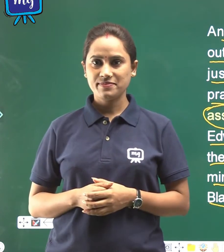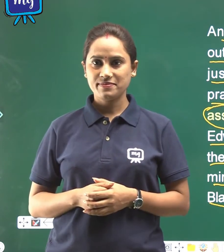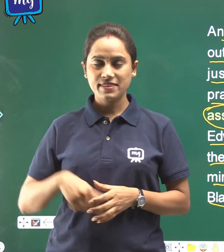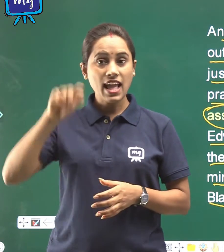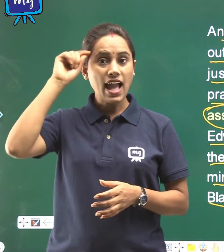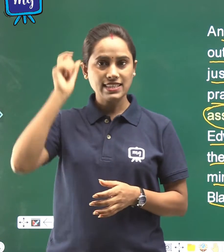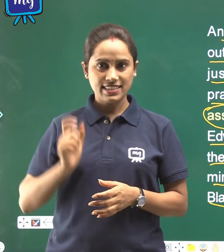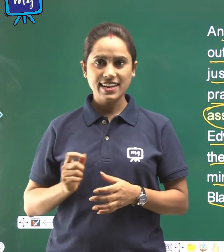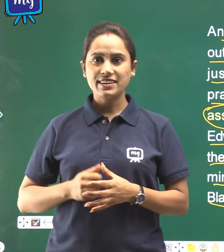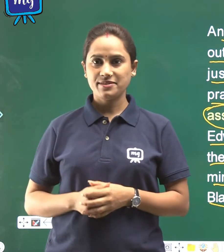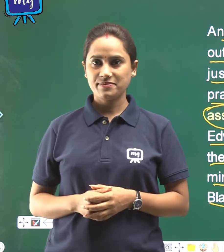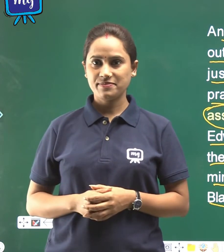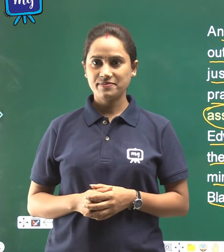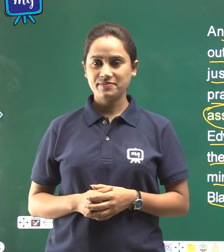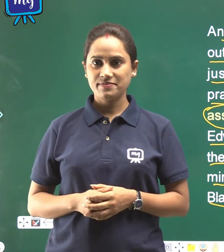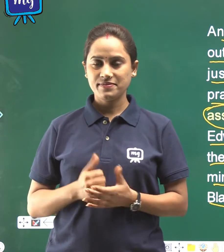assistant,